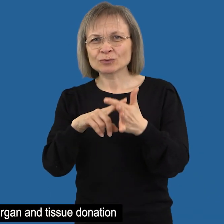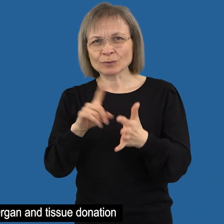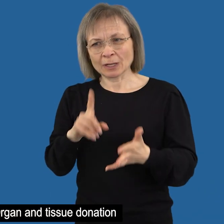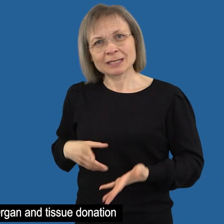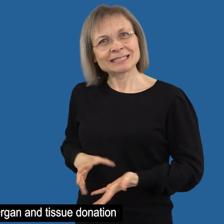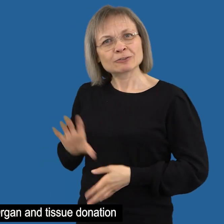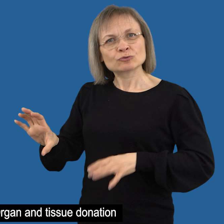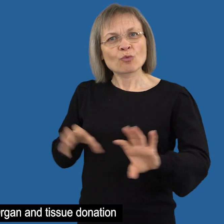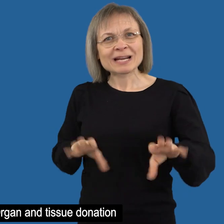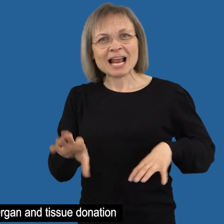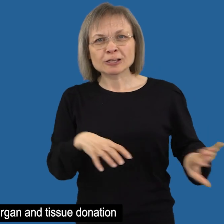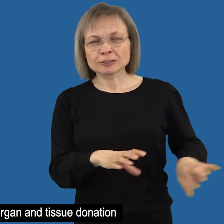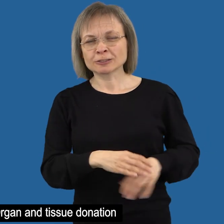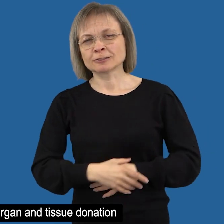Organ and tissue donation.